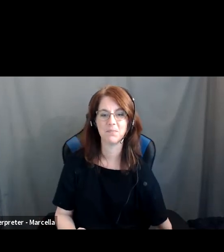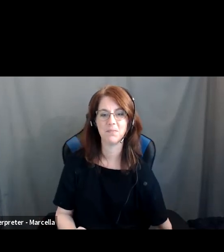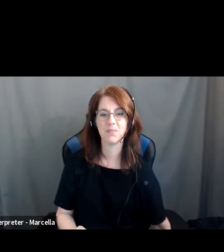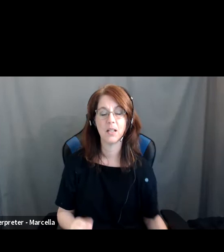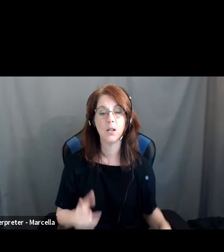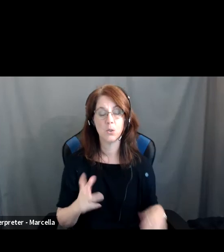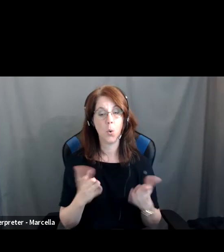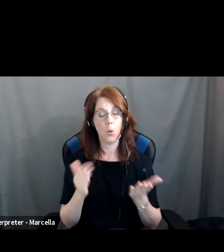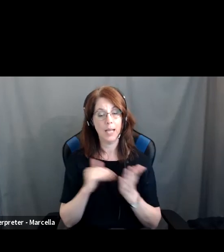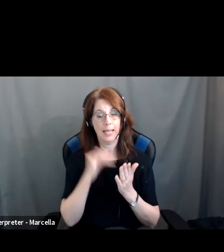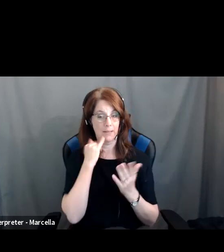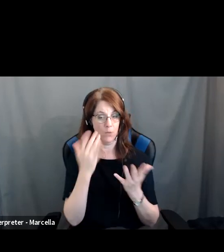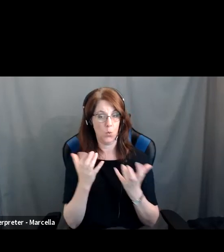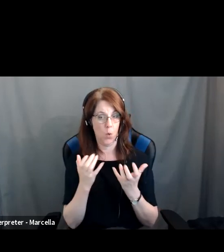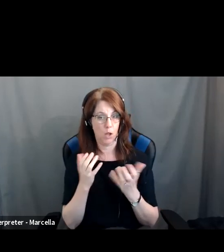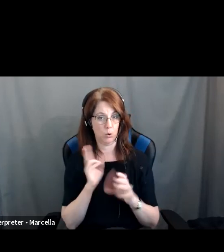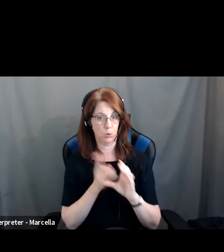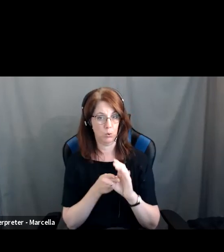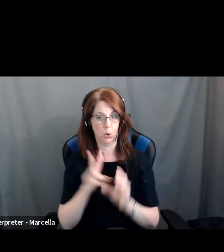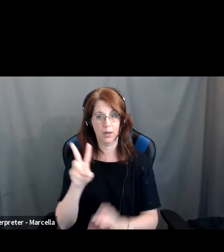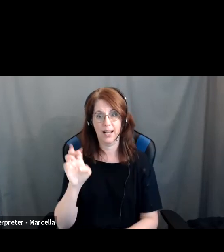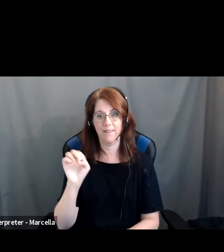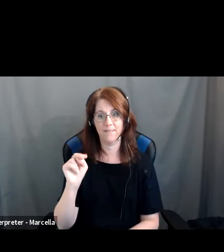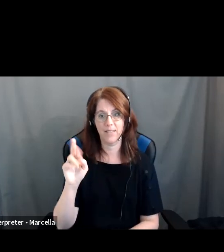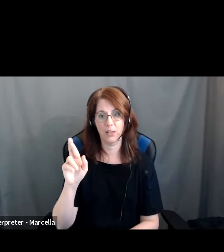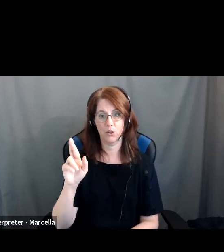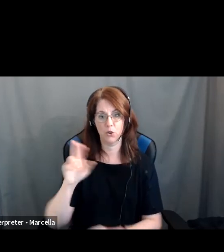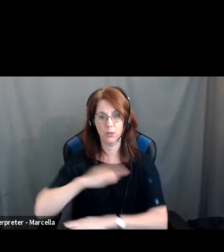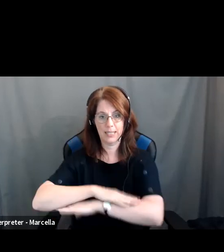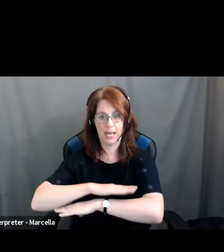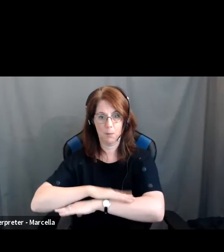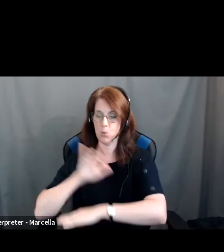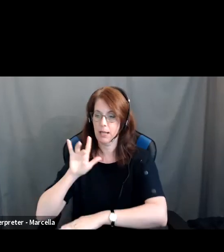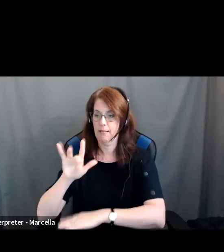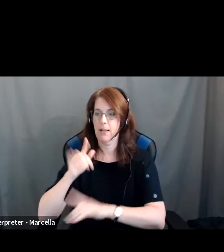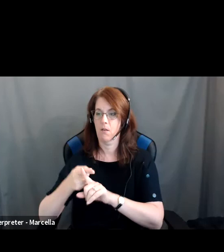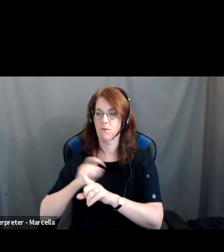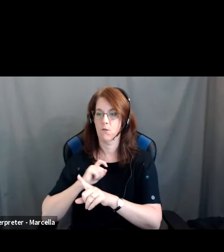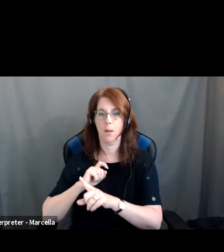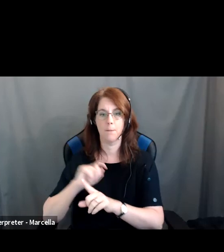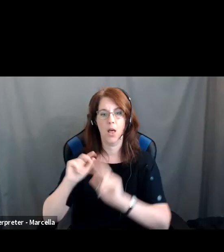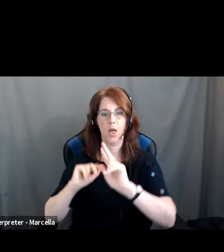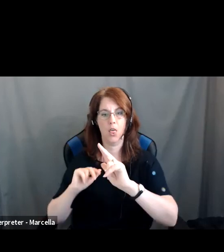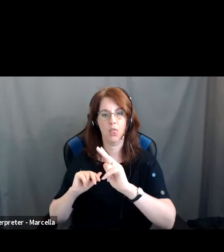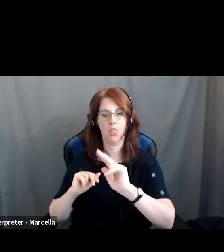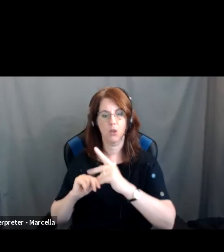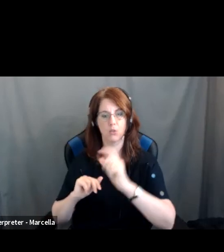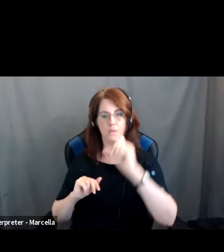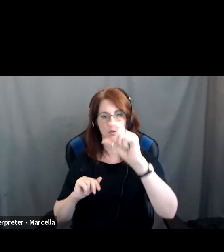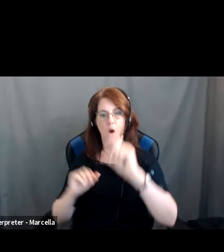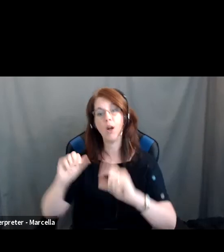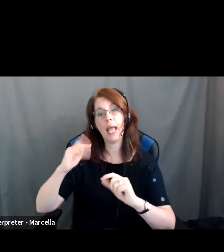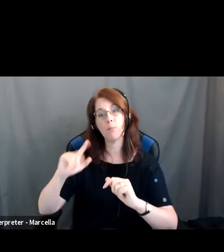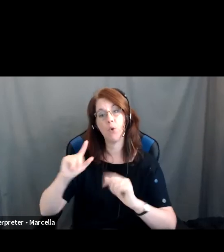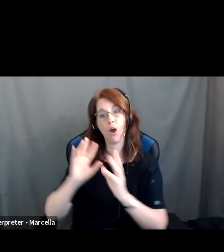you want to join the vendor tables, you can click that from the third tab over on the April